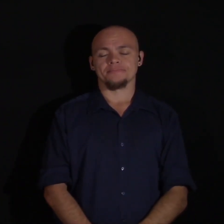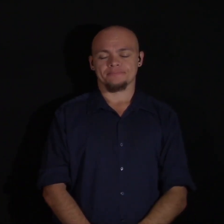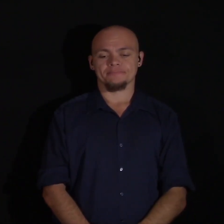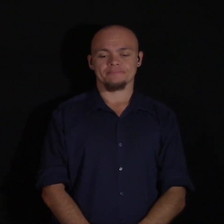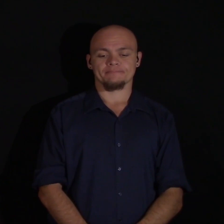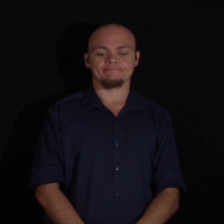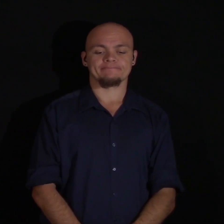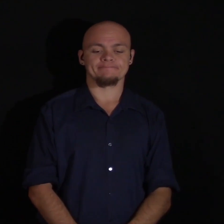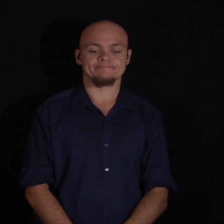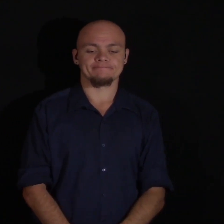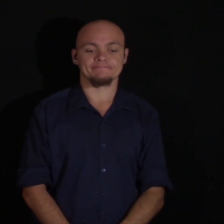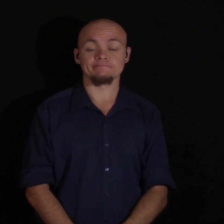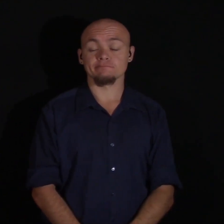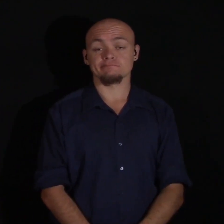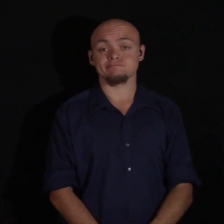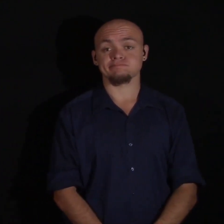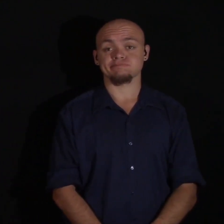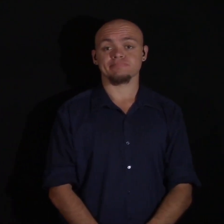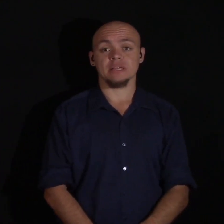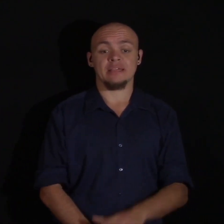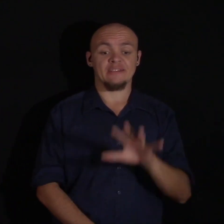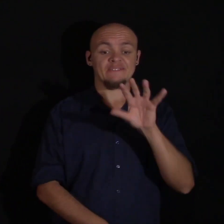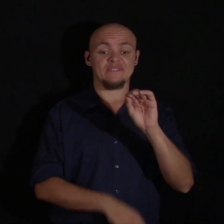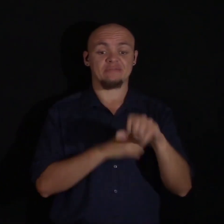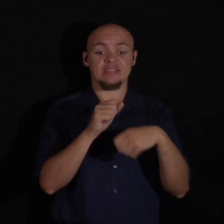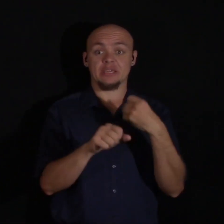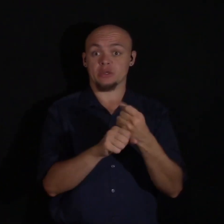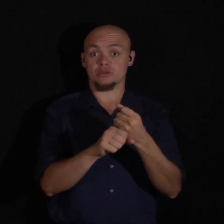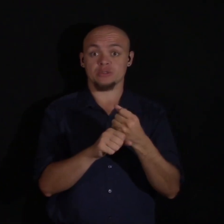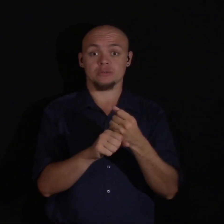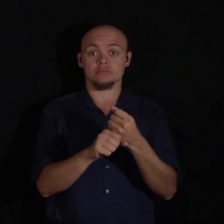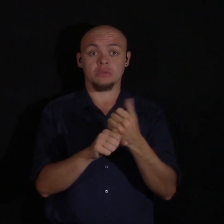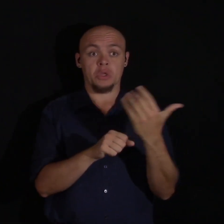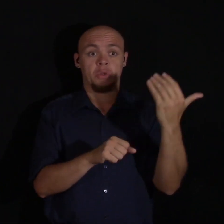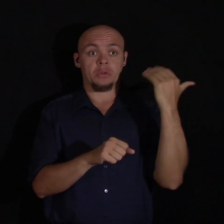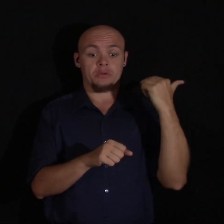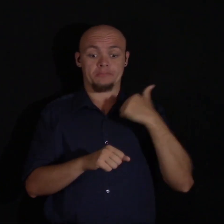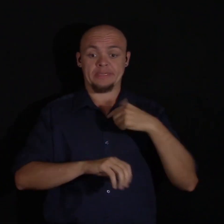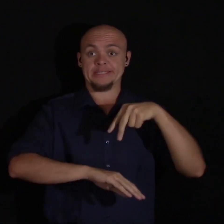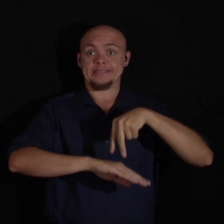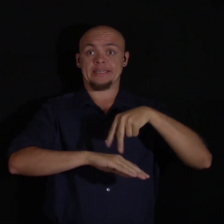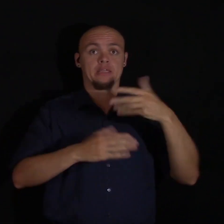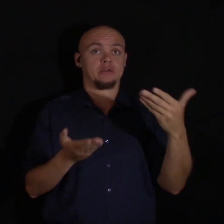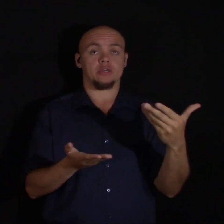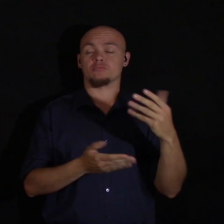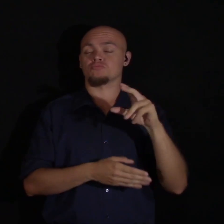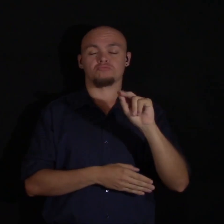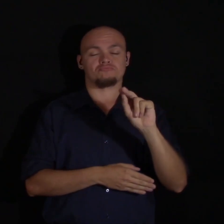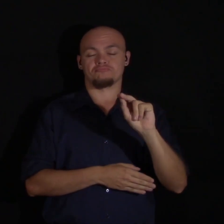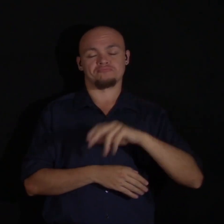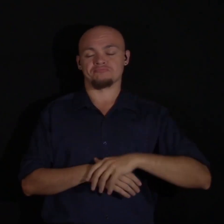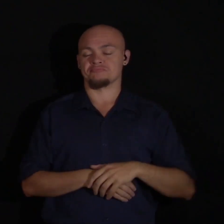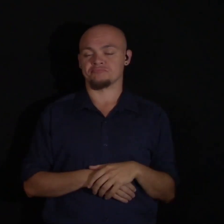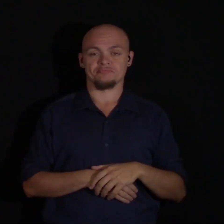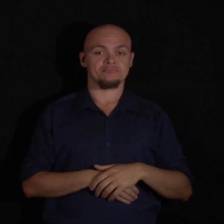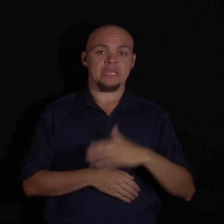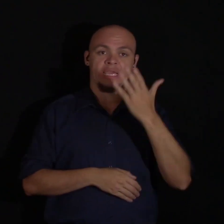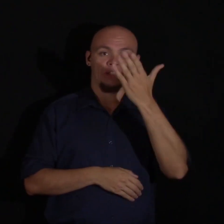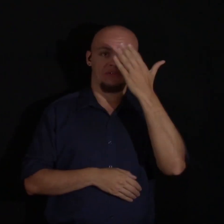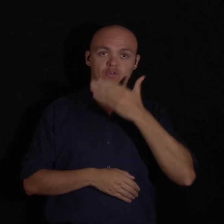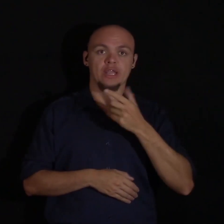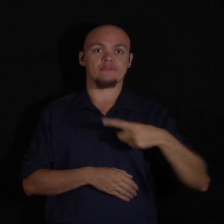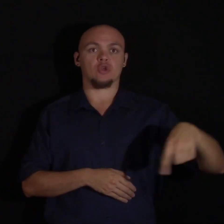We've come a long way. 50 years ago, I wouldn't be able to be here now. I wouldn't be able to stand in front of you.